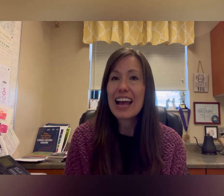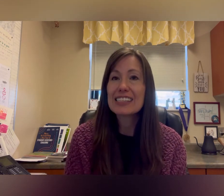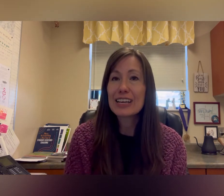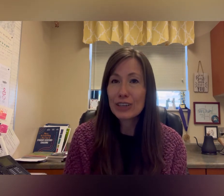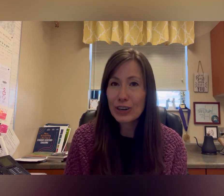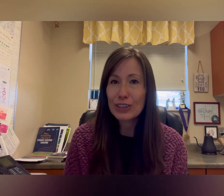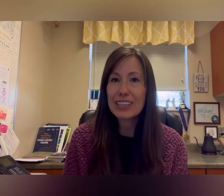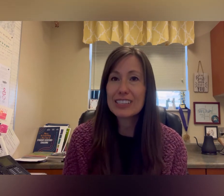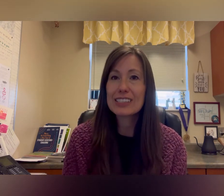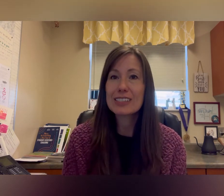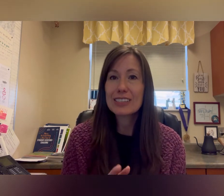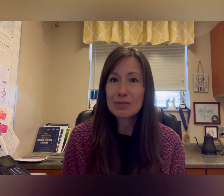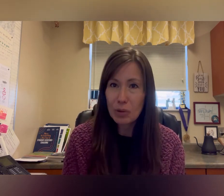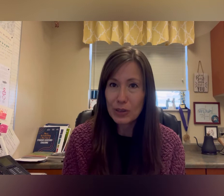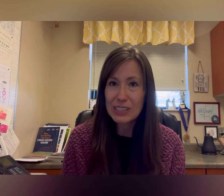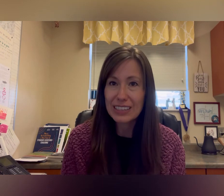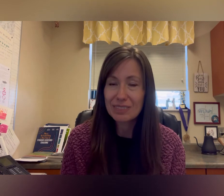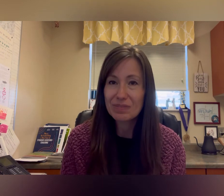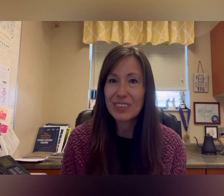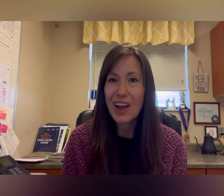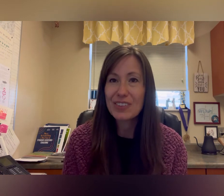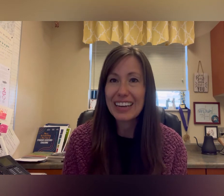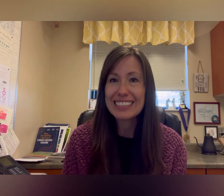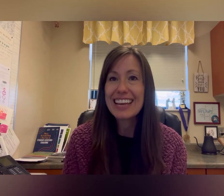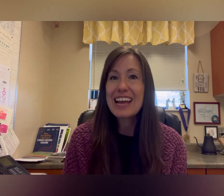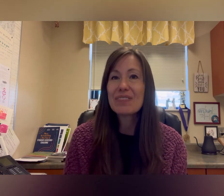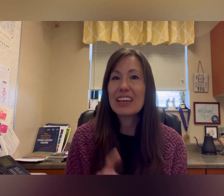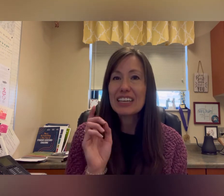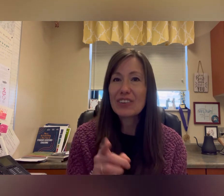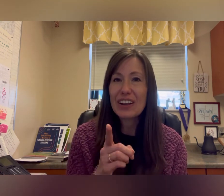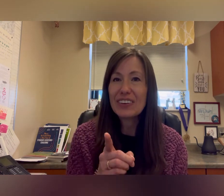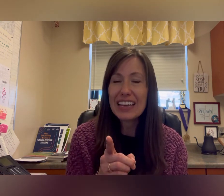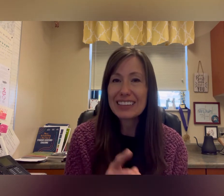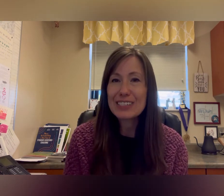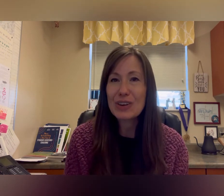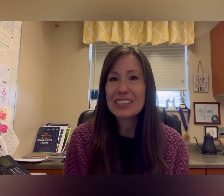a courteous person. All right, make it a great week. The choice is